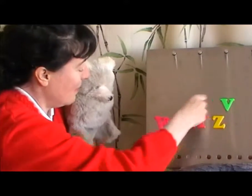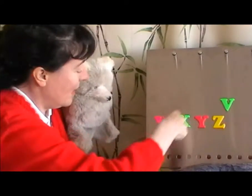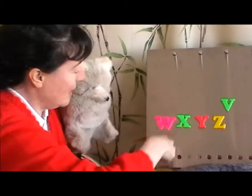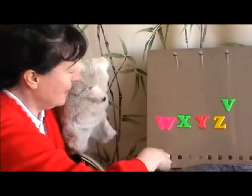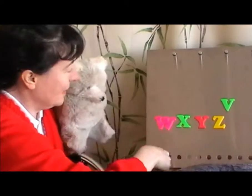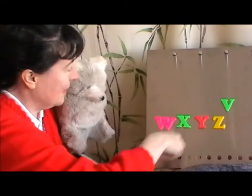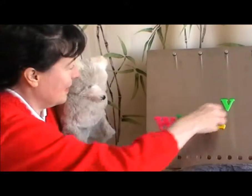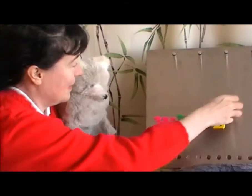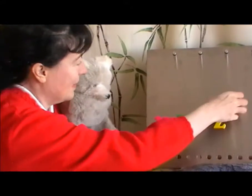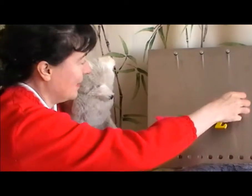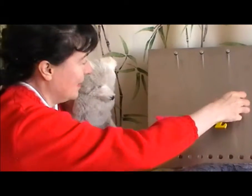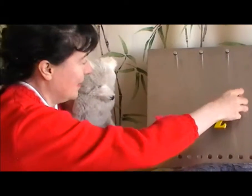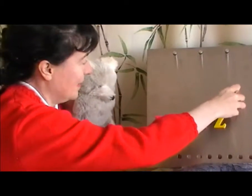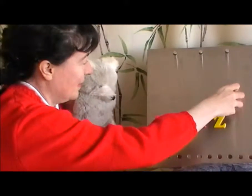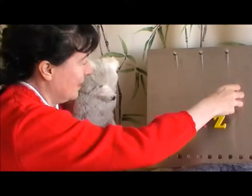21,